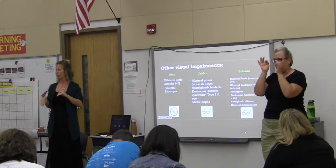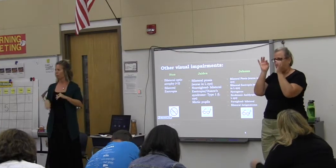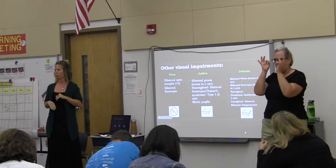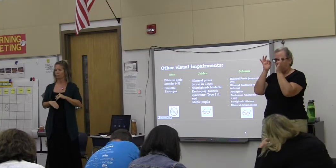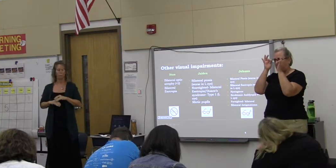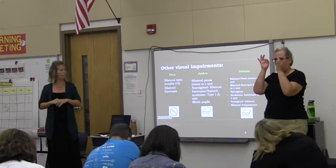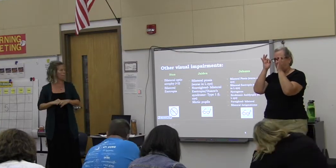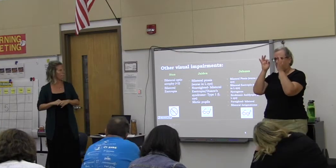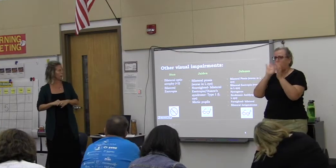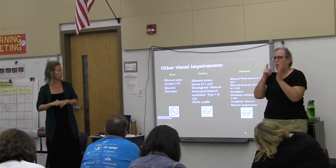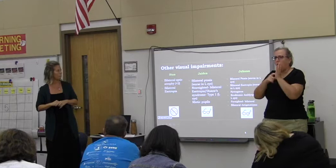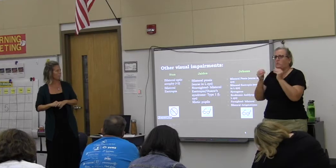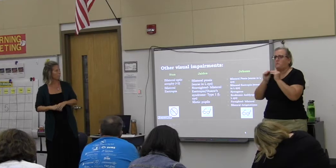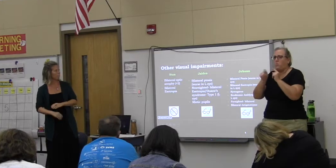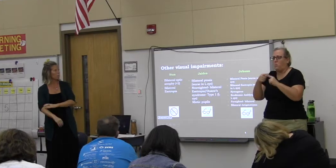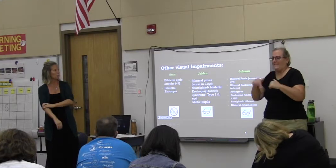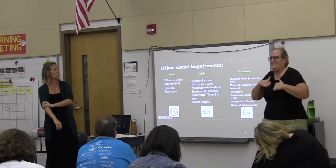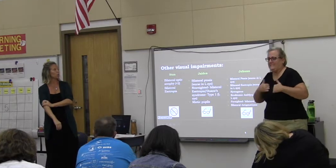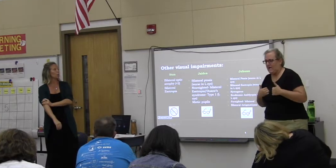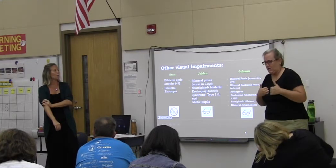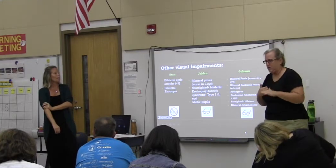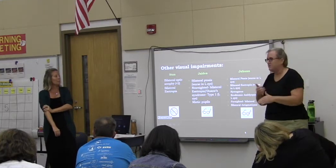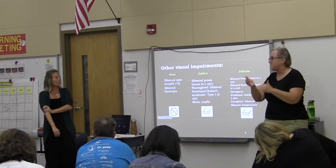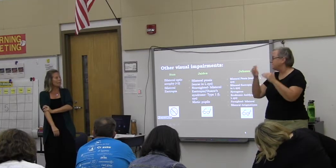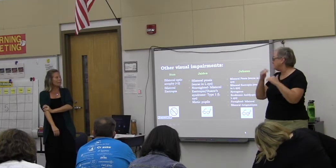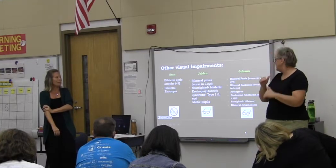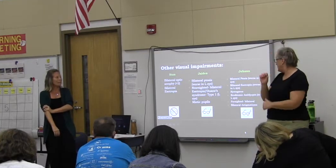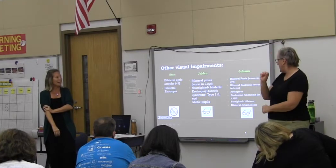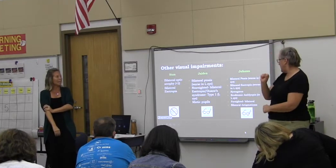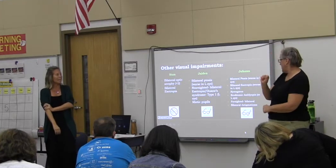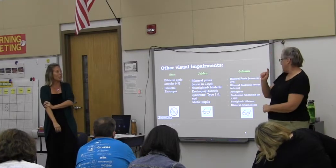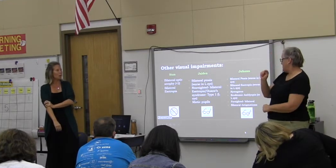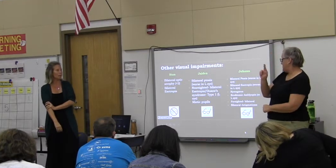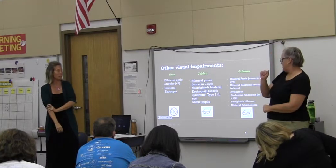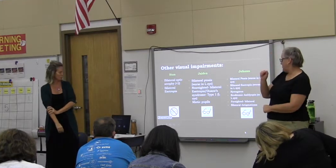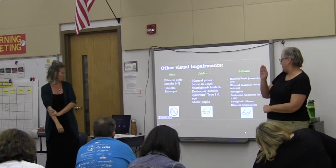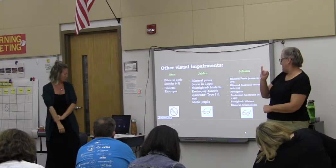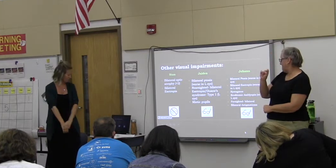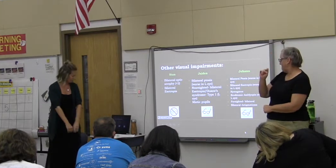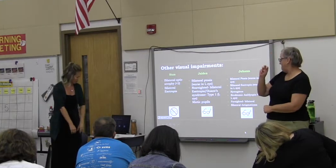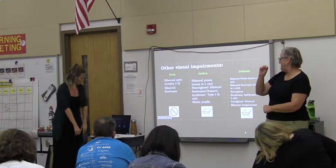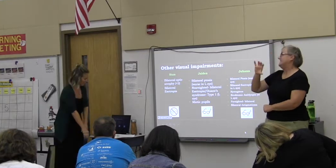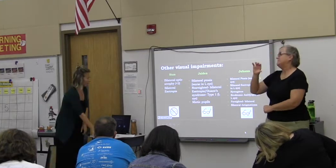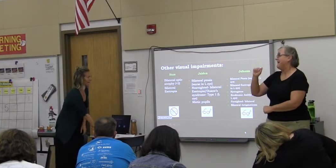little bit more. Okay? Strabismic Amblyopia.